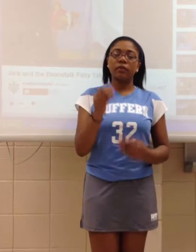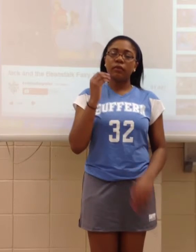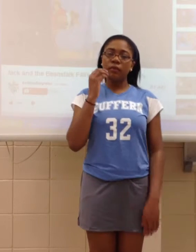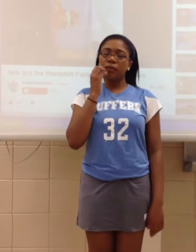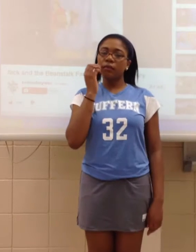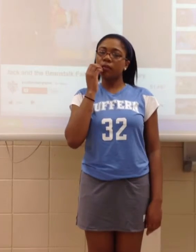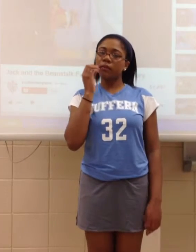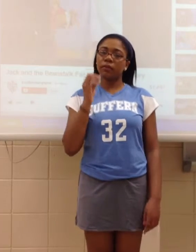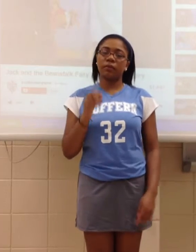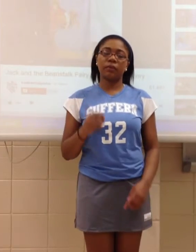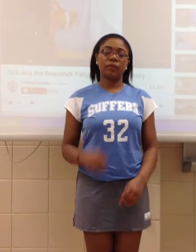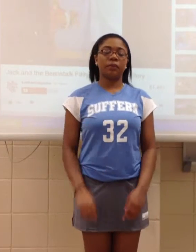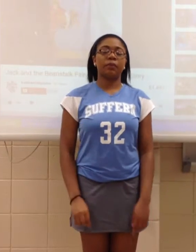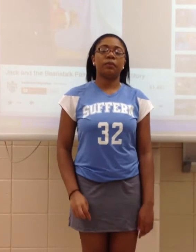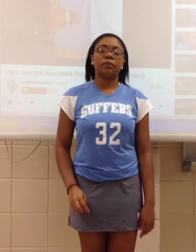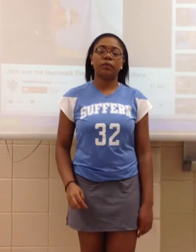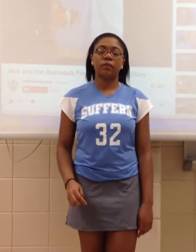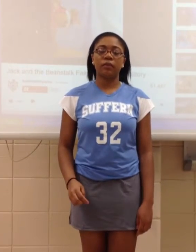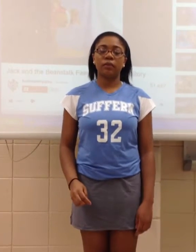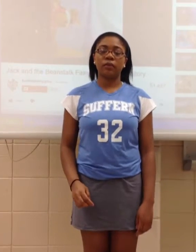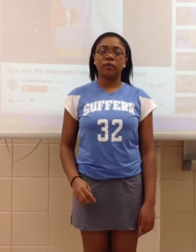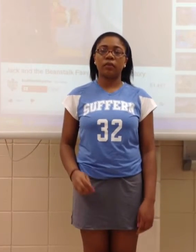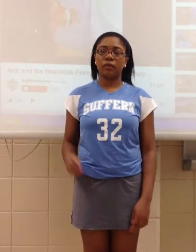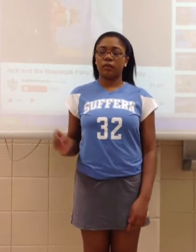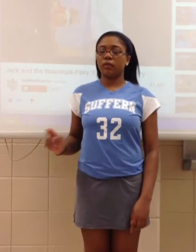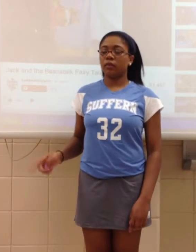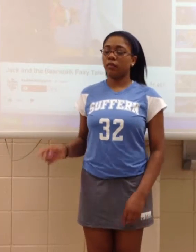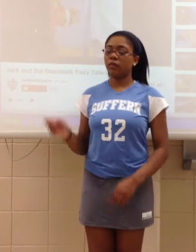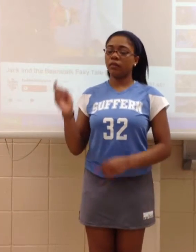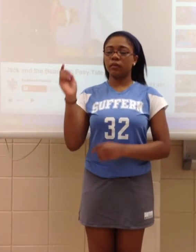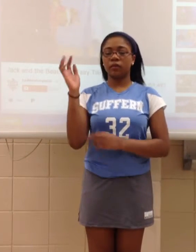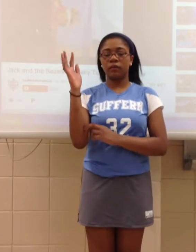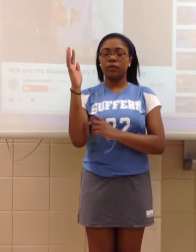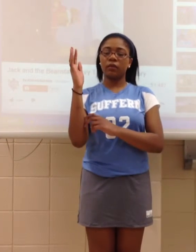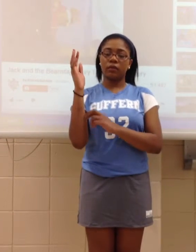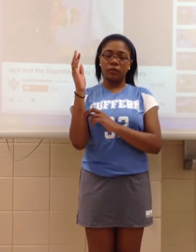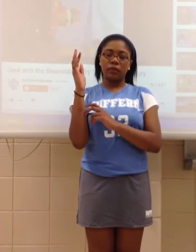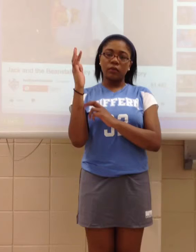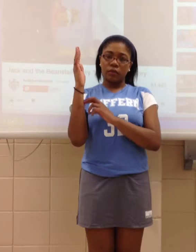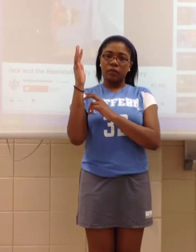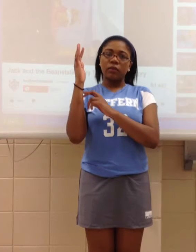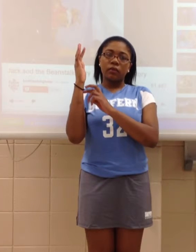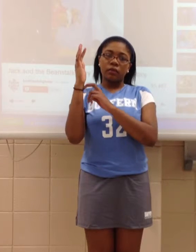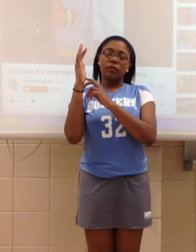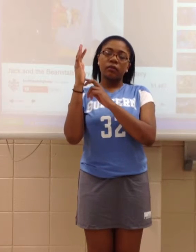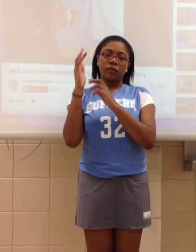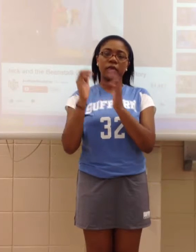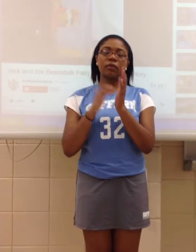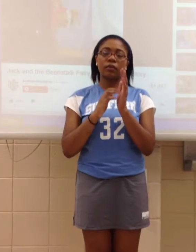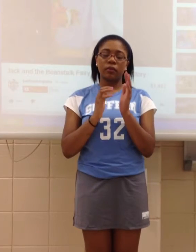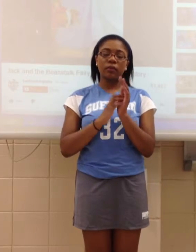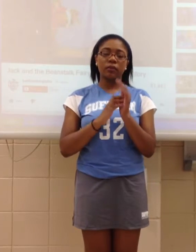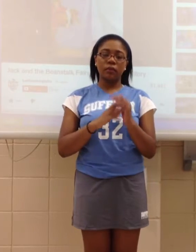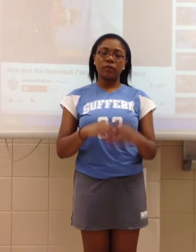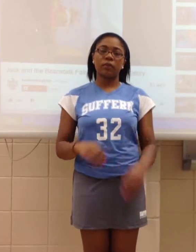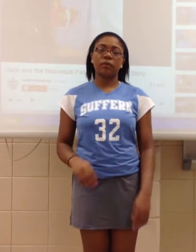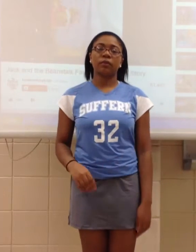But as soon as the coins were spent, Jack disguised himself and climbed the beanstalk past the clouds. Once again, he asked the